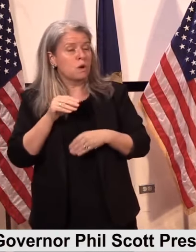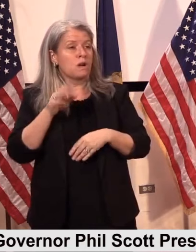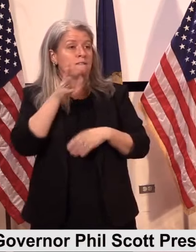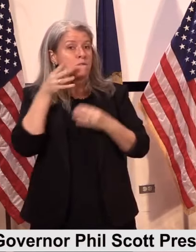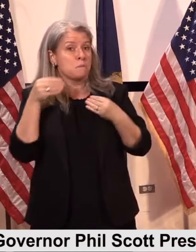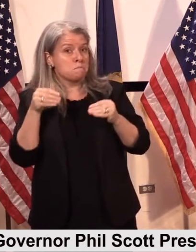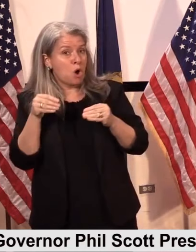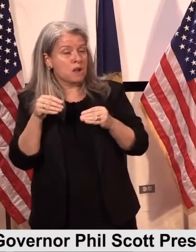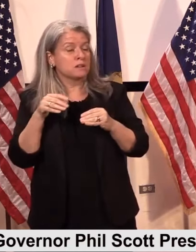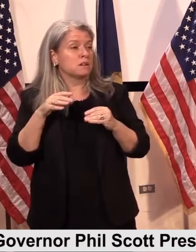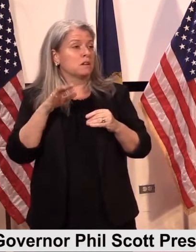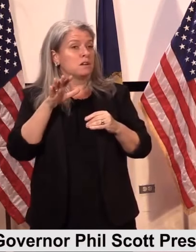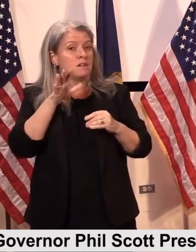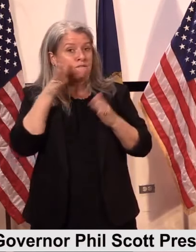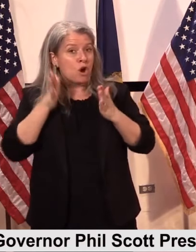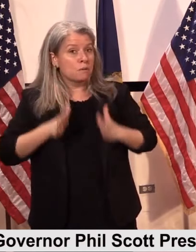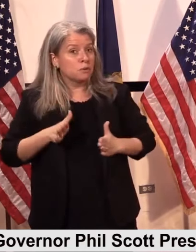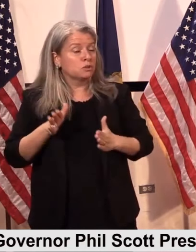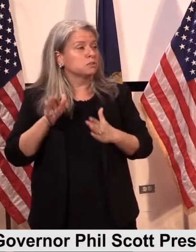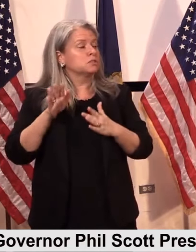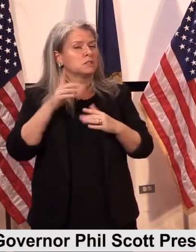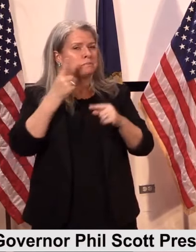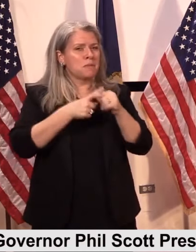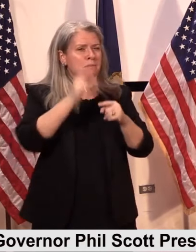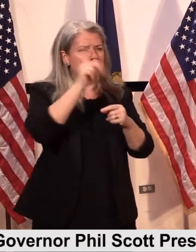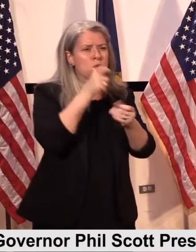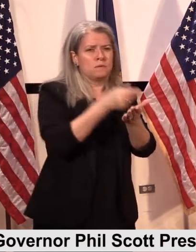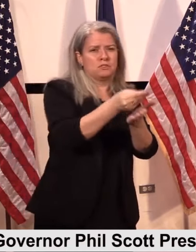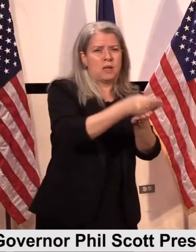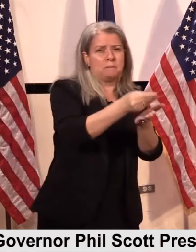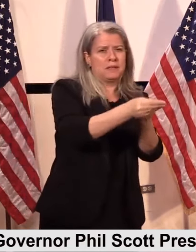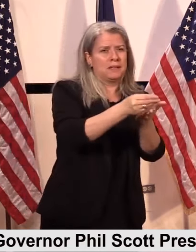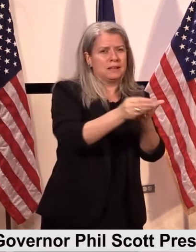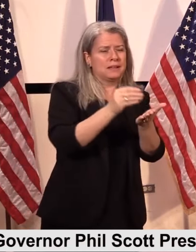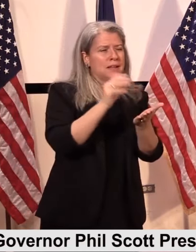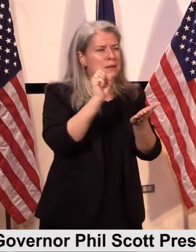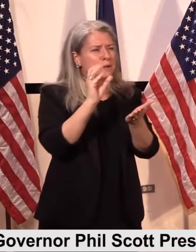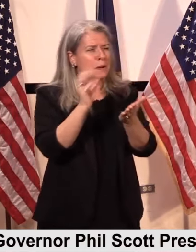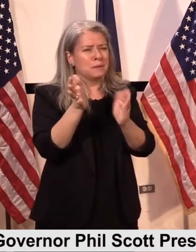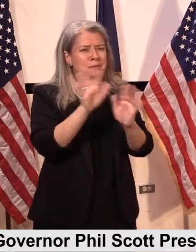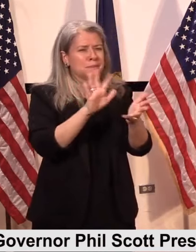those consumers. So that's been our thought process, but that is